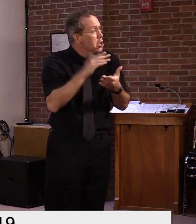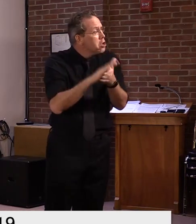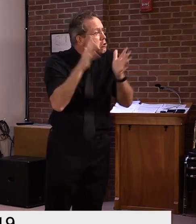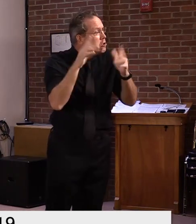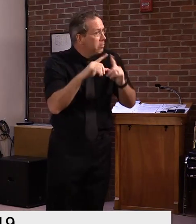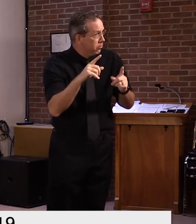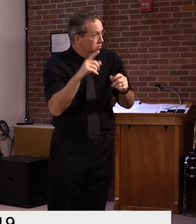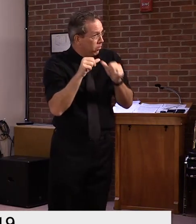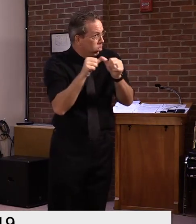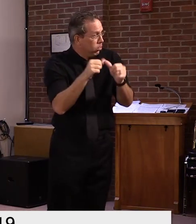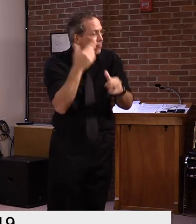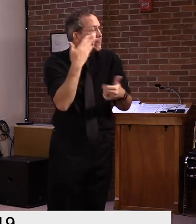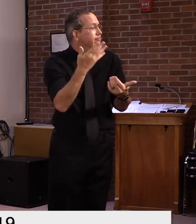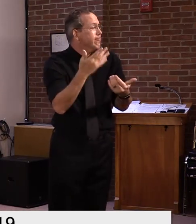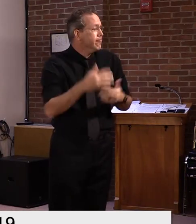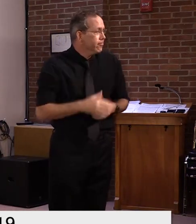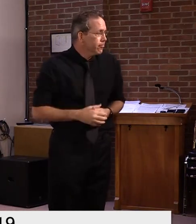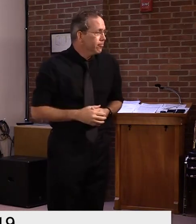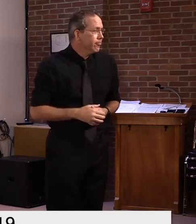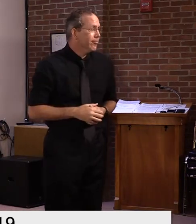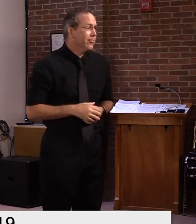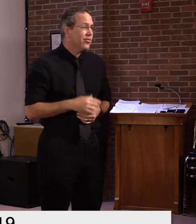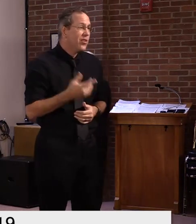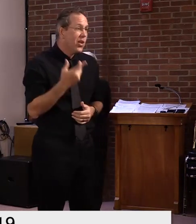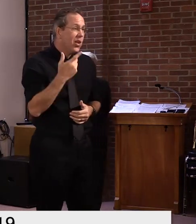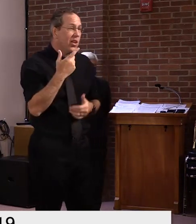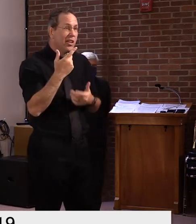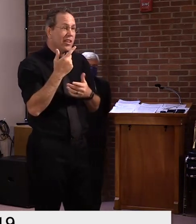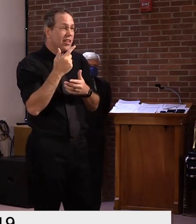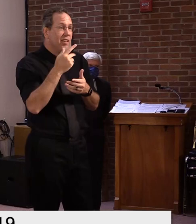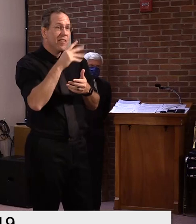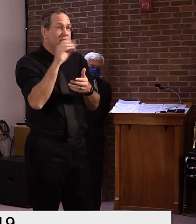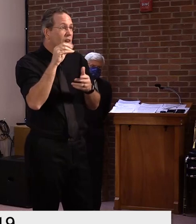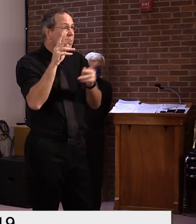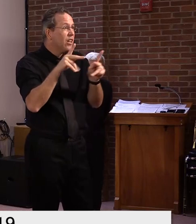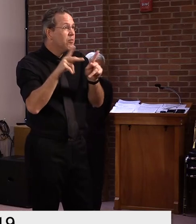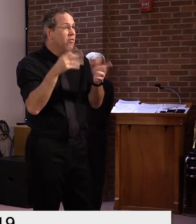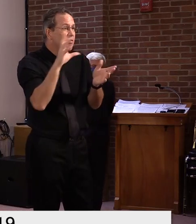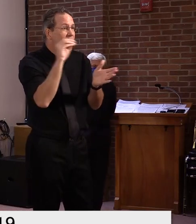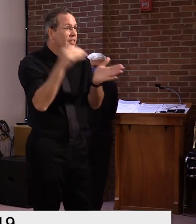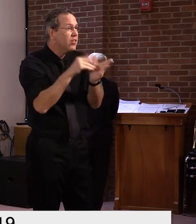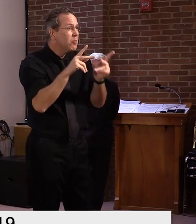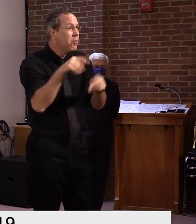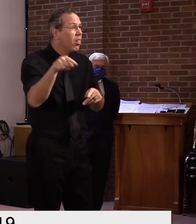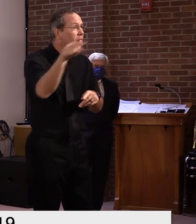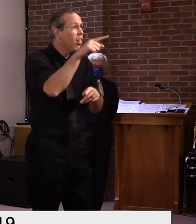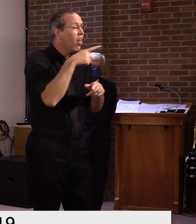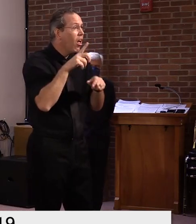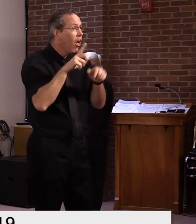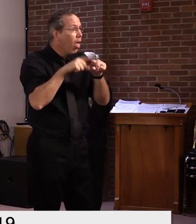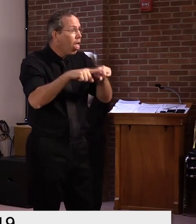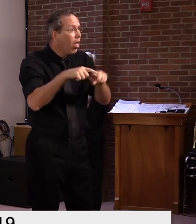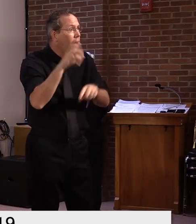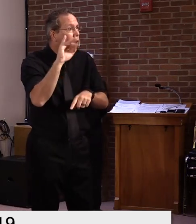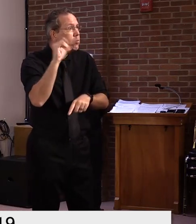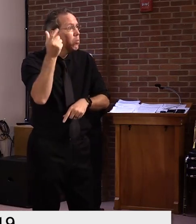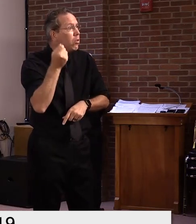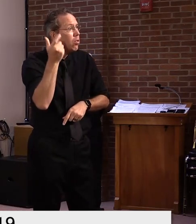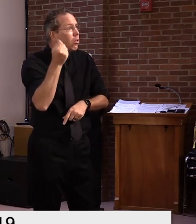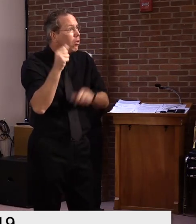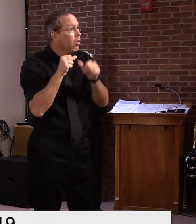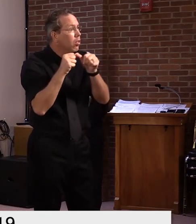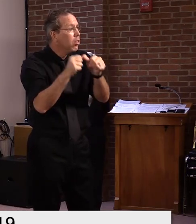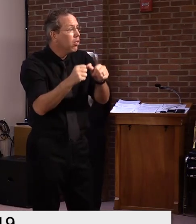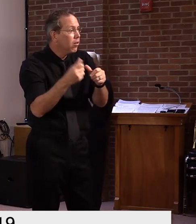is 100% for those 40,000 who are still without jobs. So we have to watch that and be sensitive to that. That's an